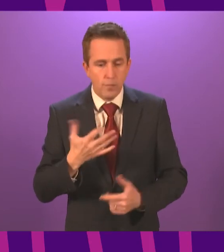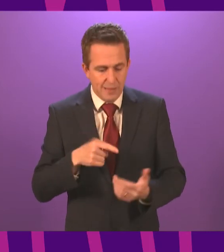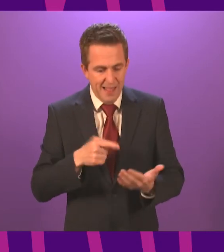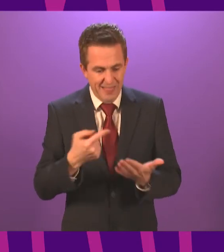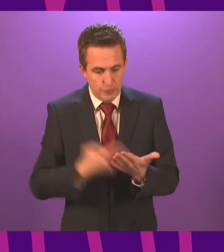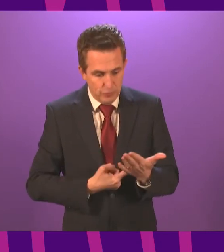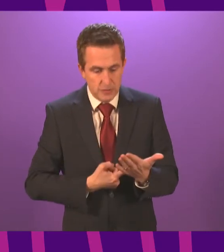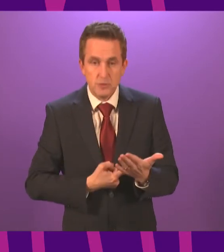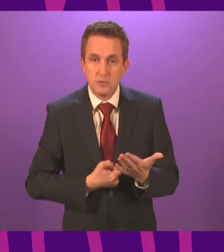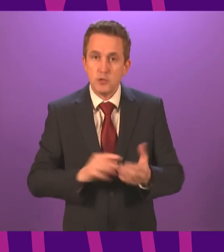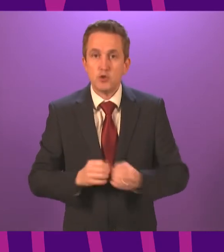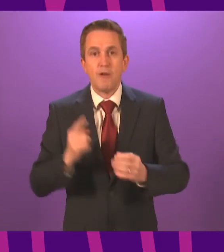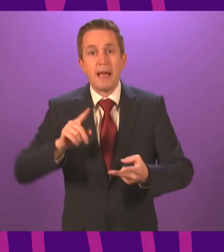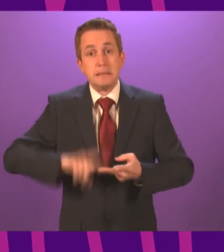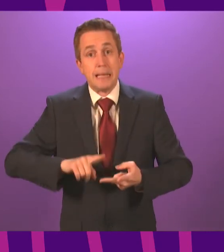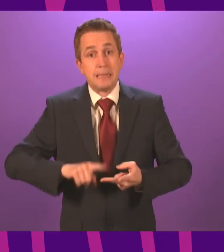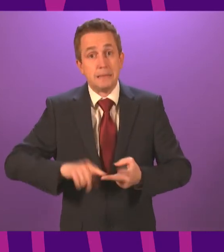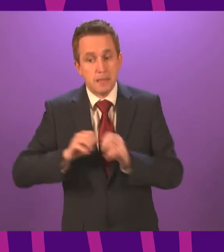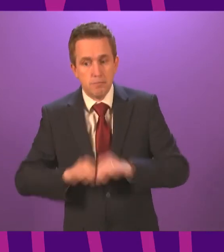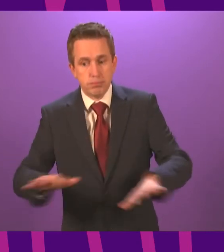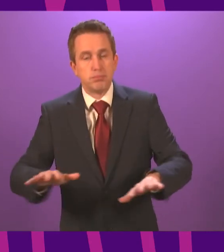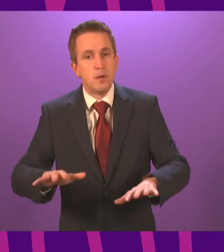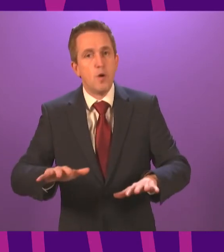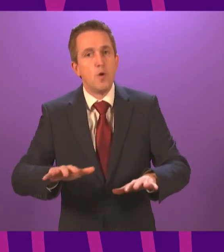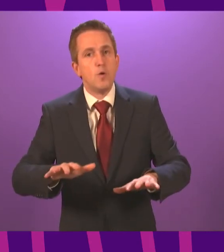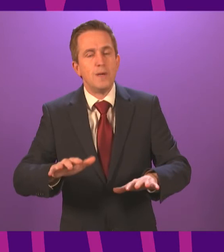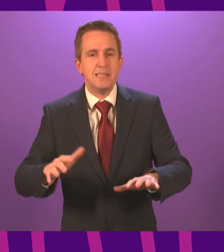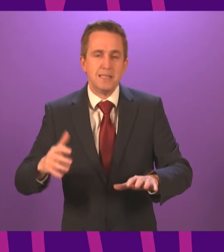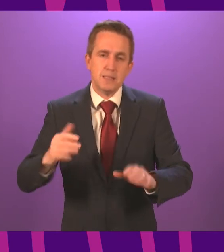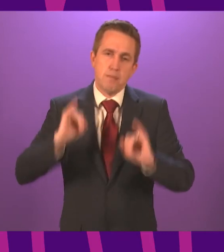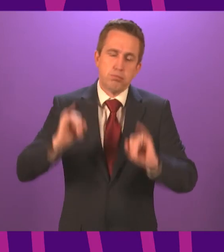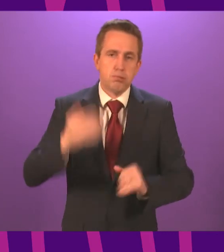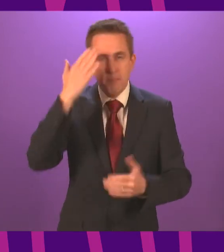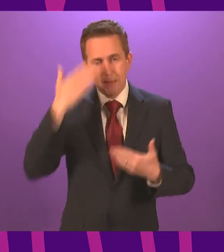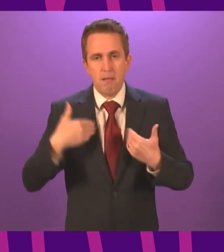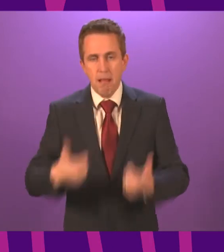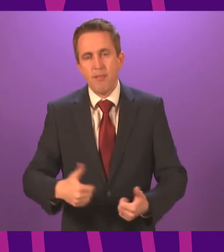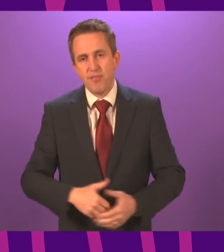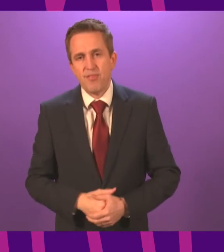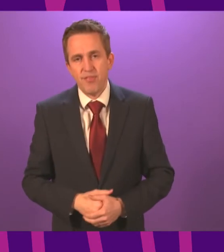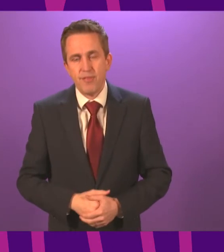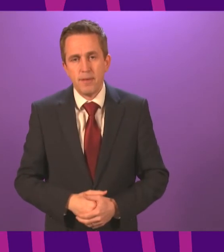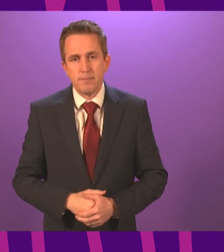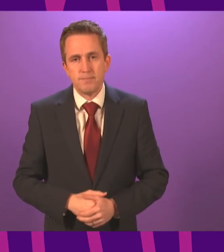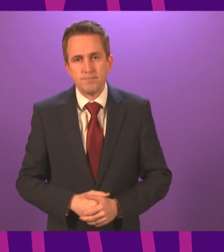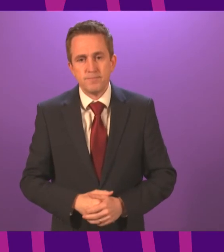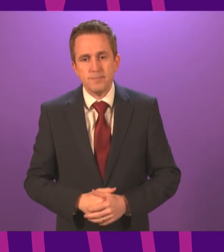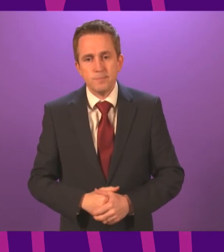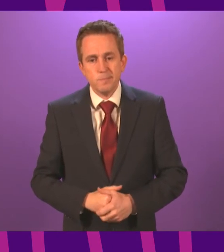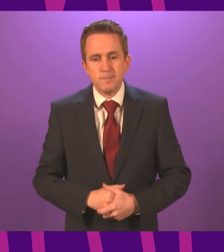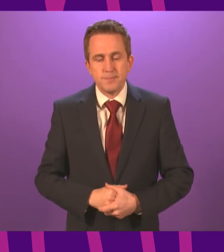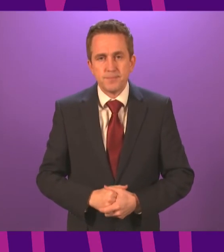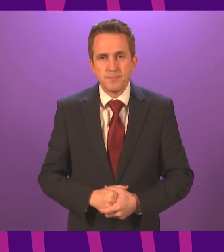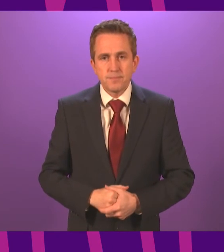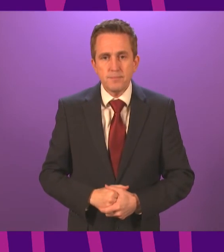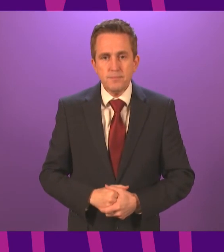creating another pandemic of its own, a long-lasting mental health pandemic. Thank you, Presiding Officer. Thank you very much, Ms